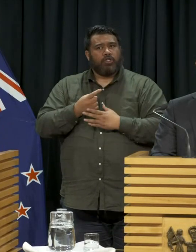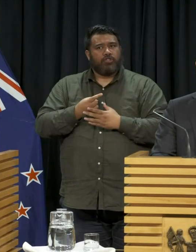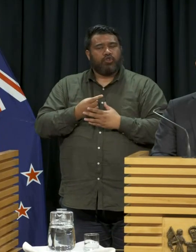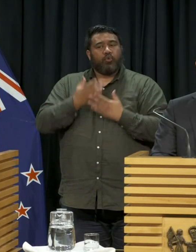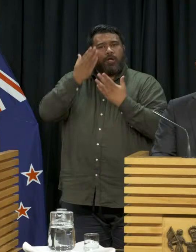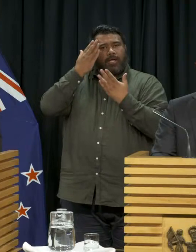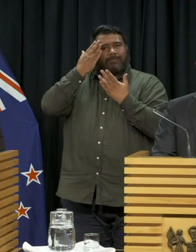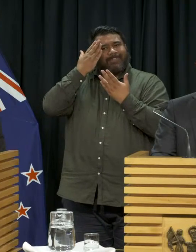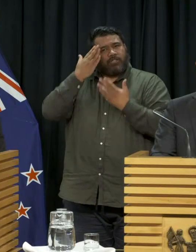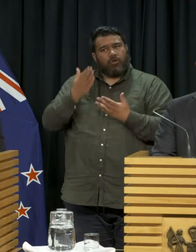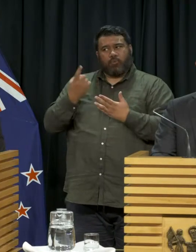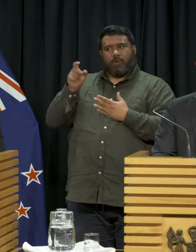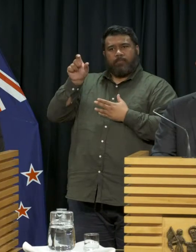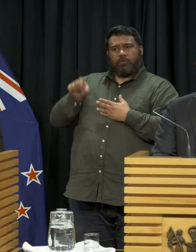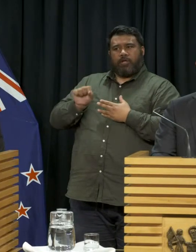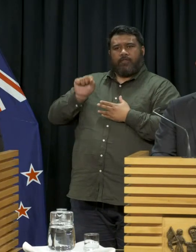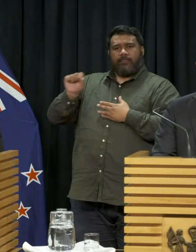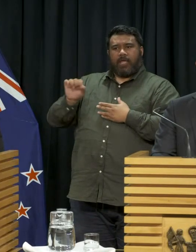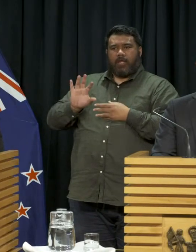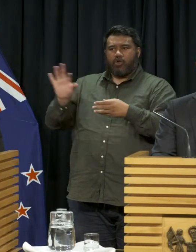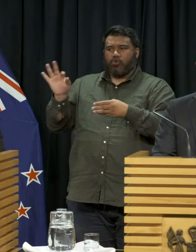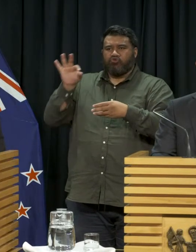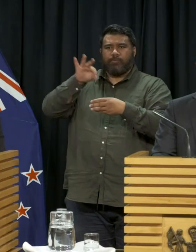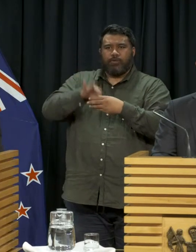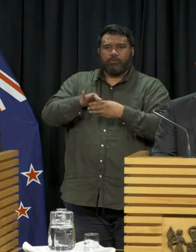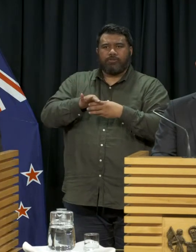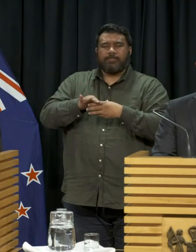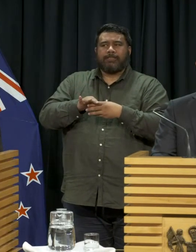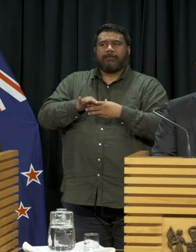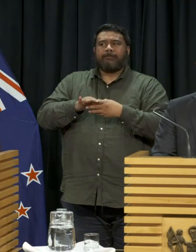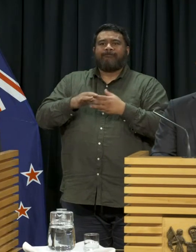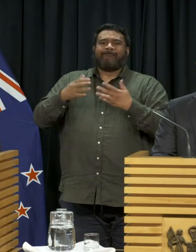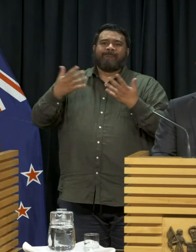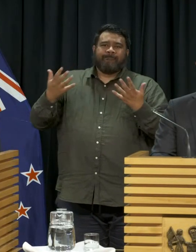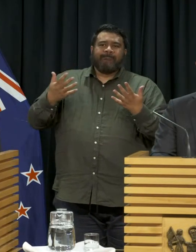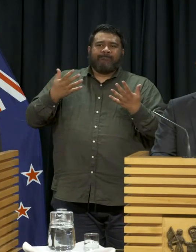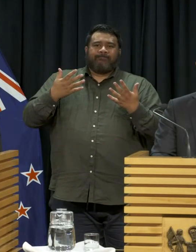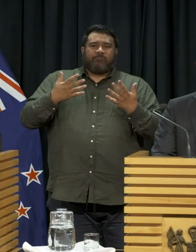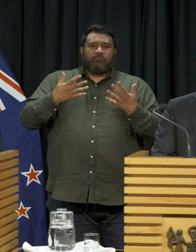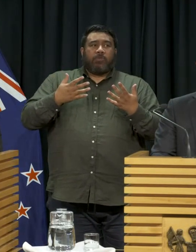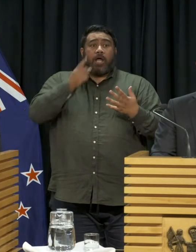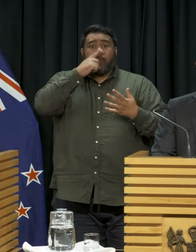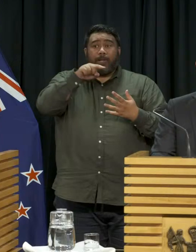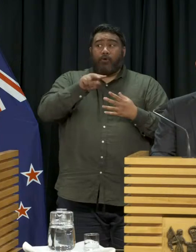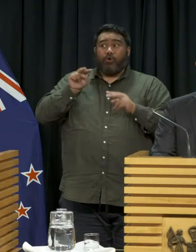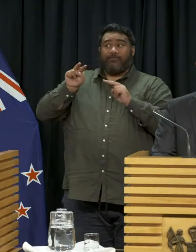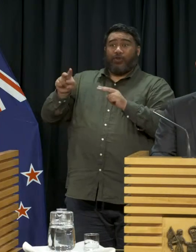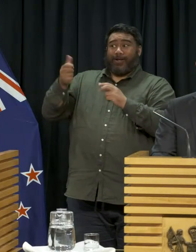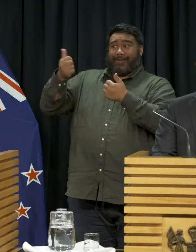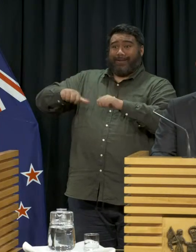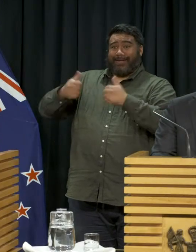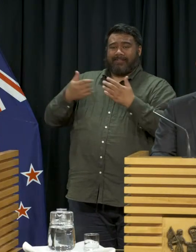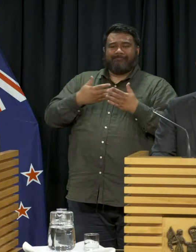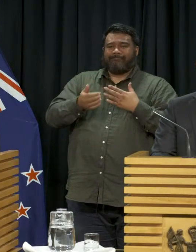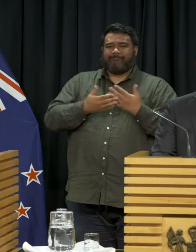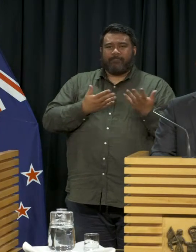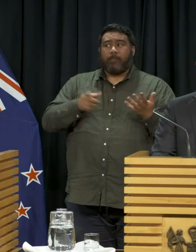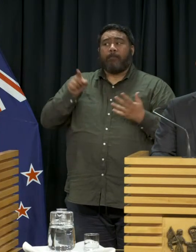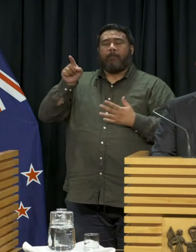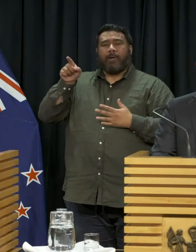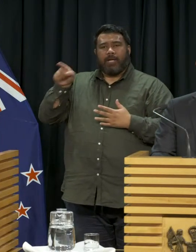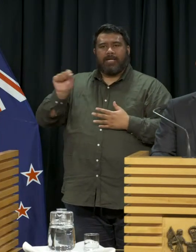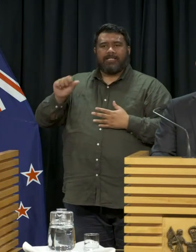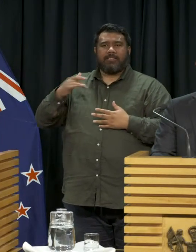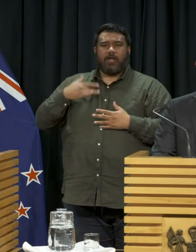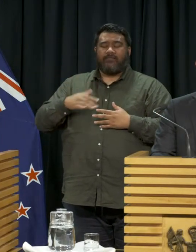of someone who ultimately, no matter what anyone's opinion will be, who ultimately gave his